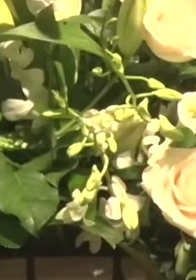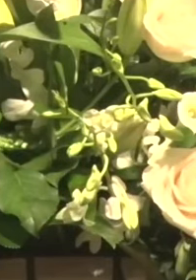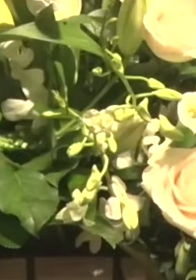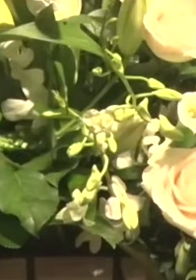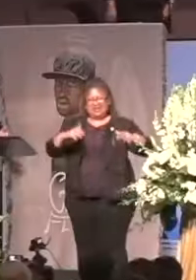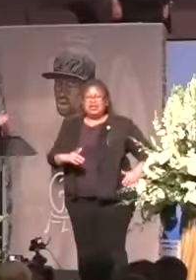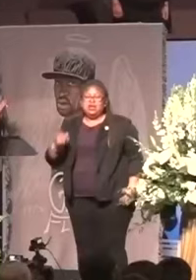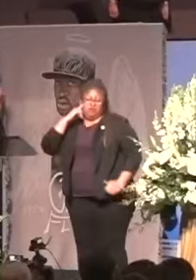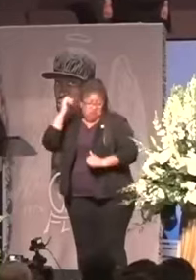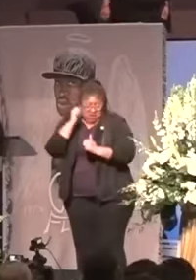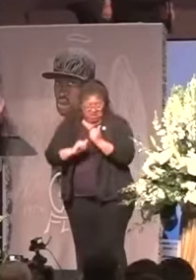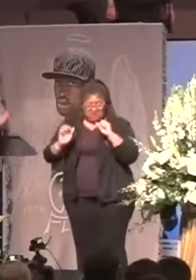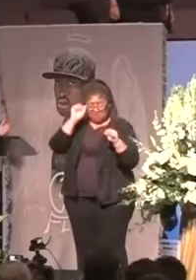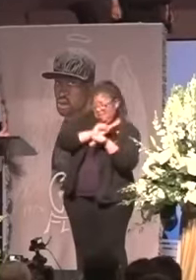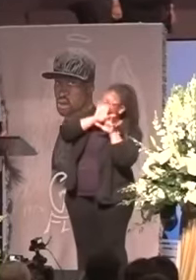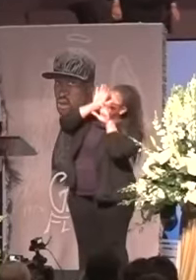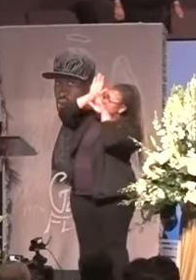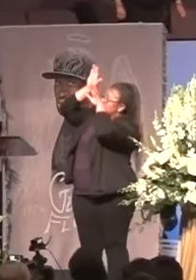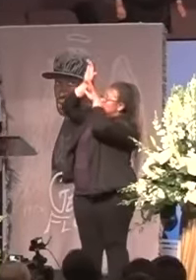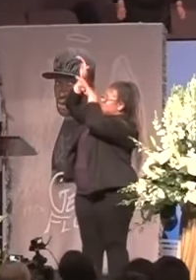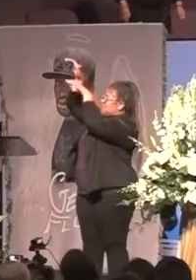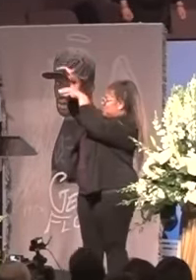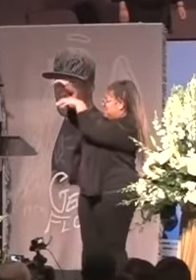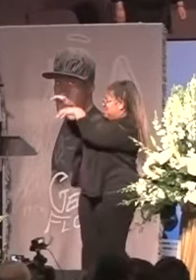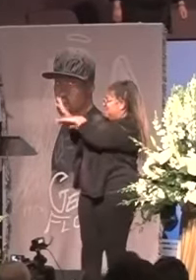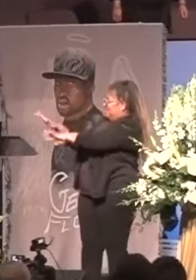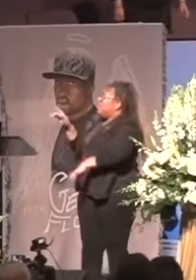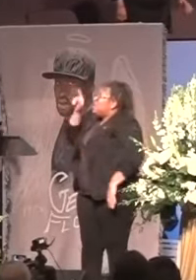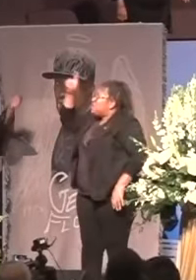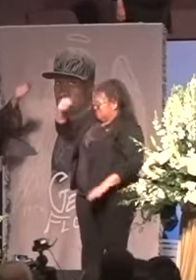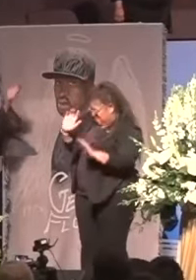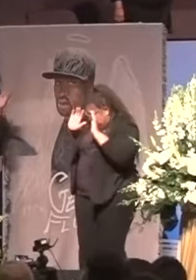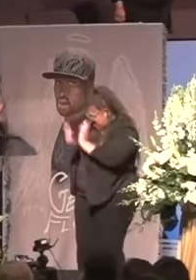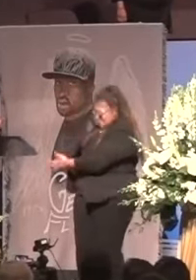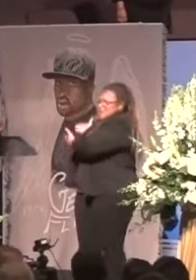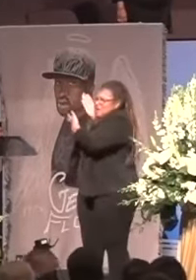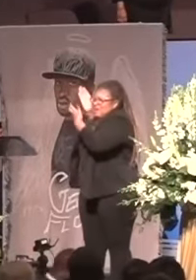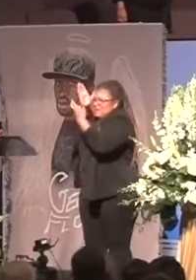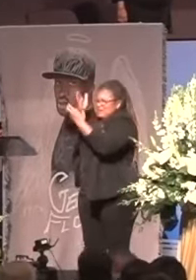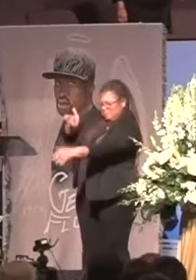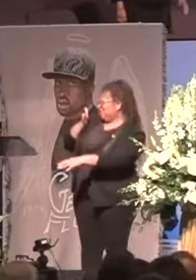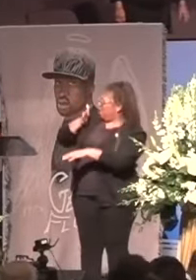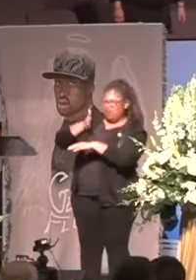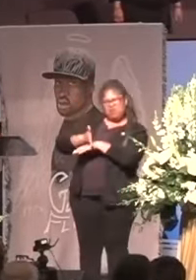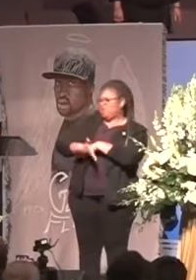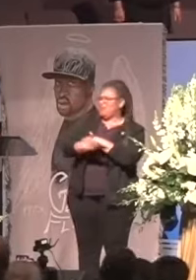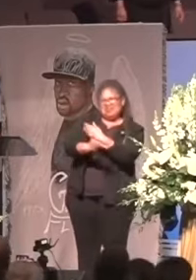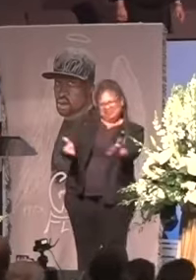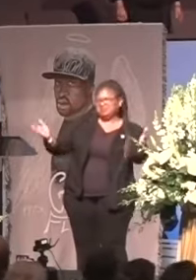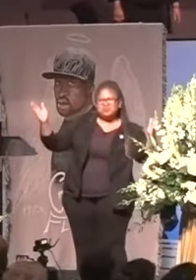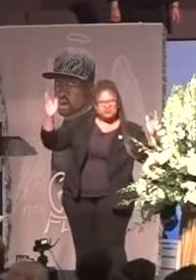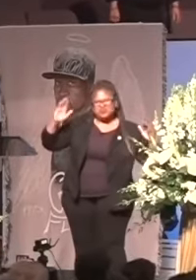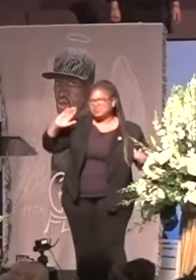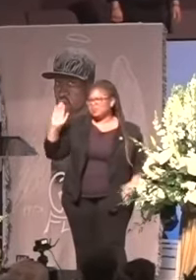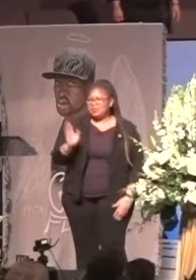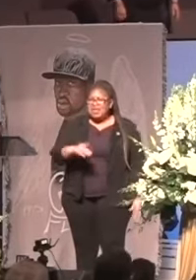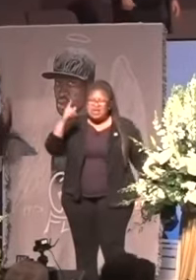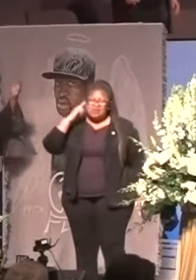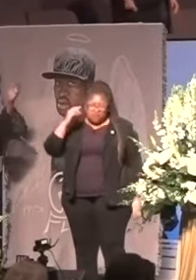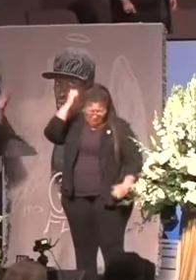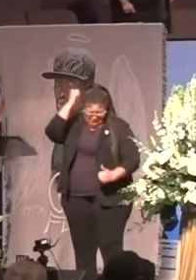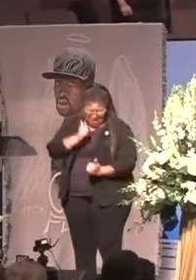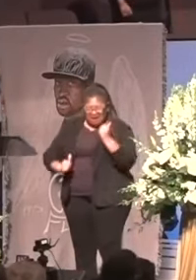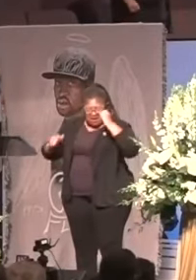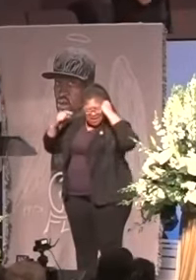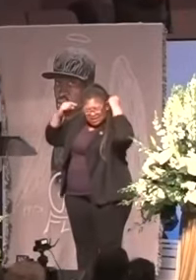every for every mountain. You brought me over every